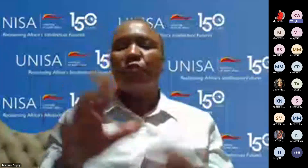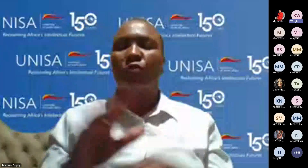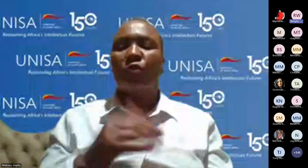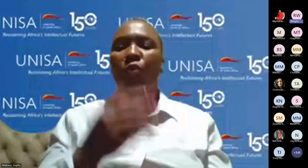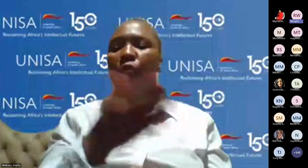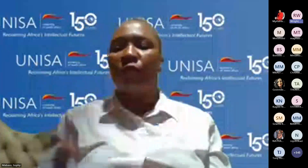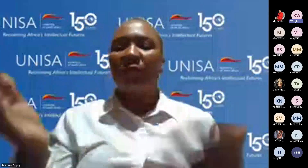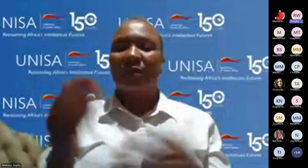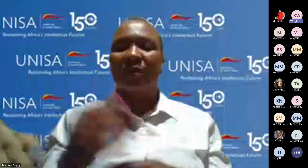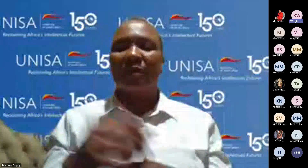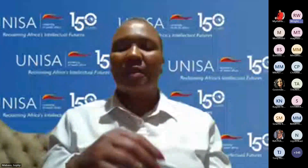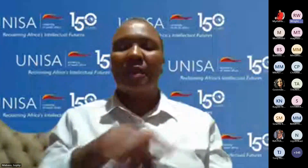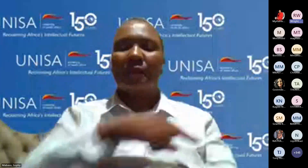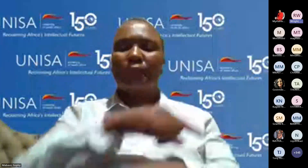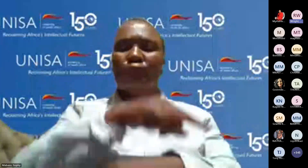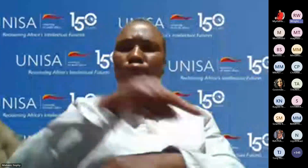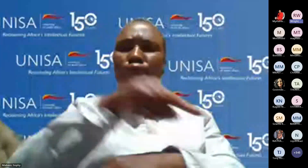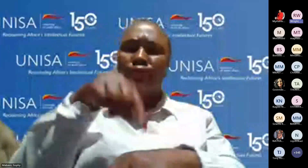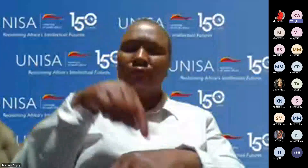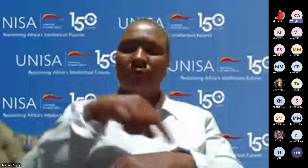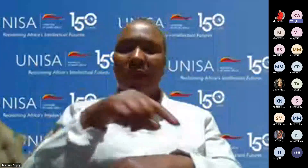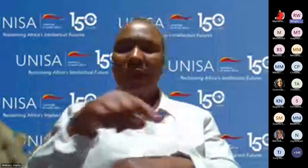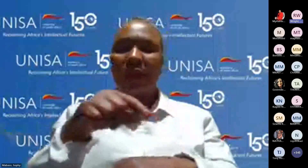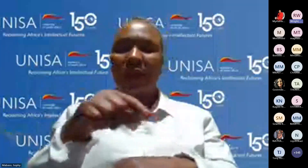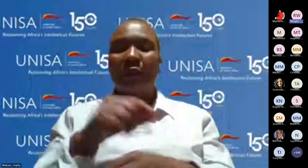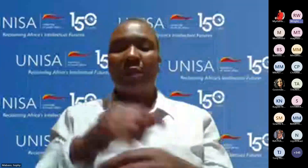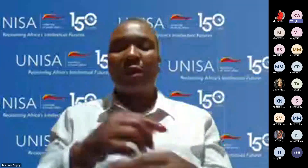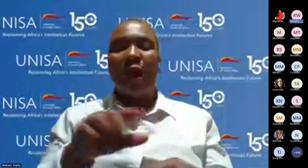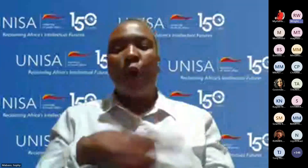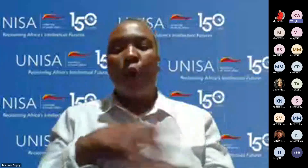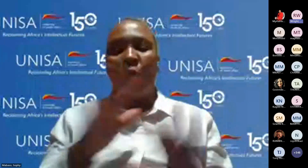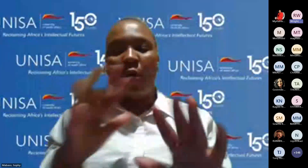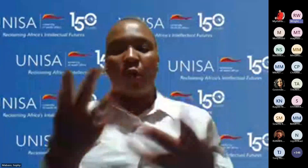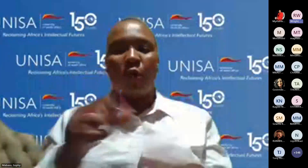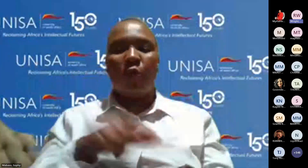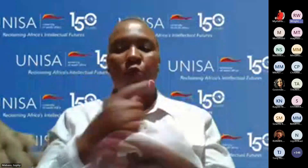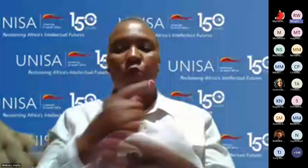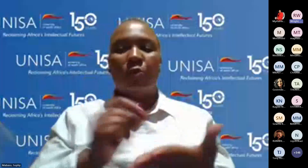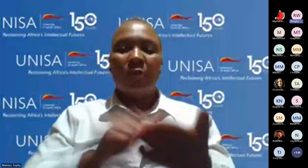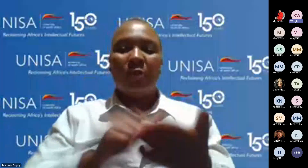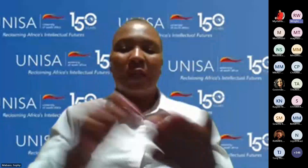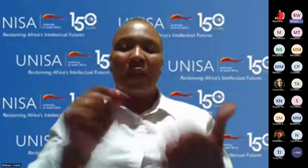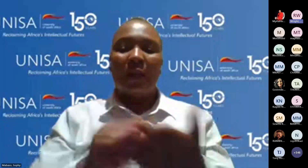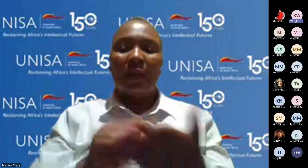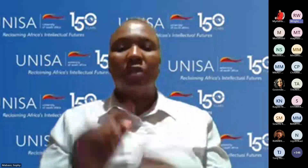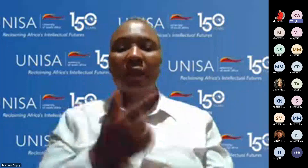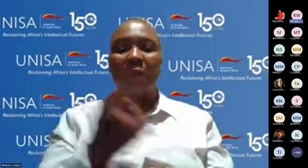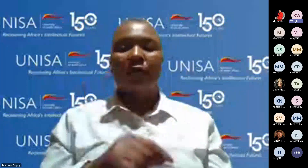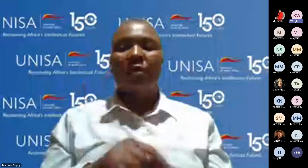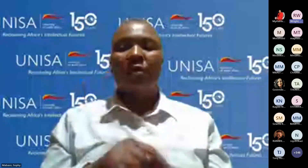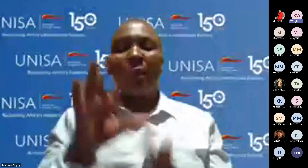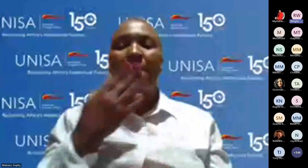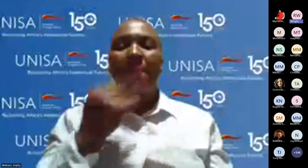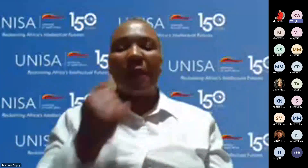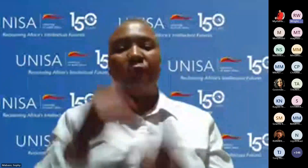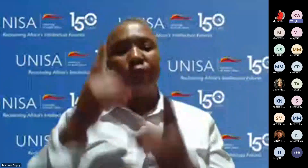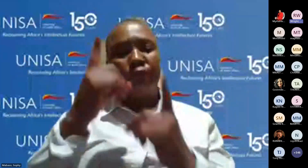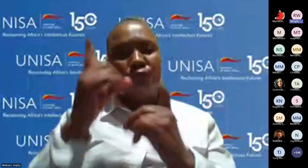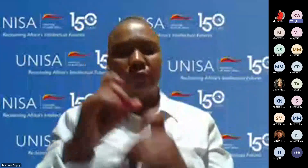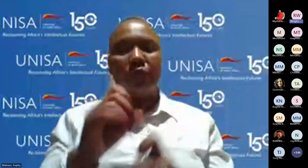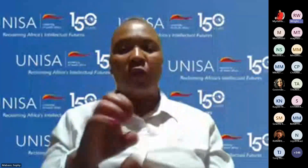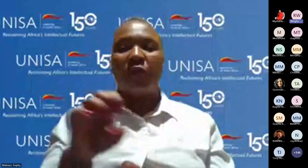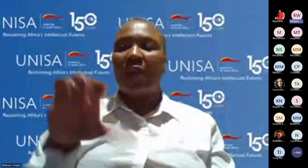the duration of what you will, long you'll be writing. It will generally ask you for a prompt to take a picture of your